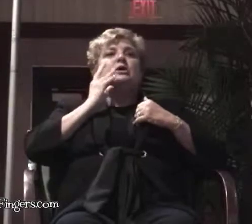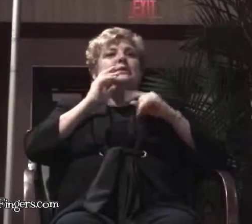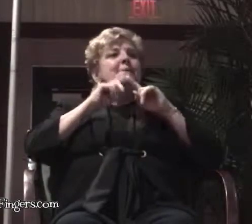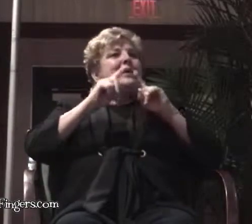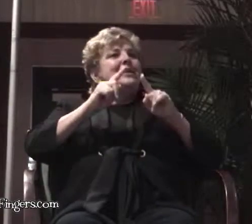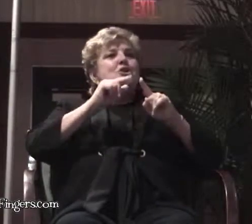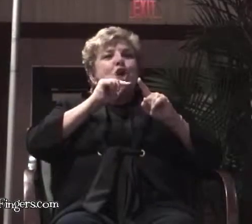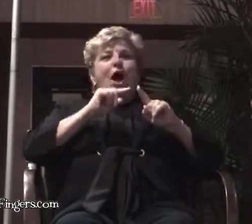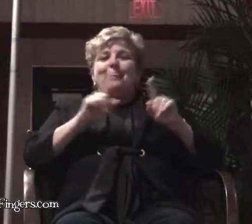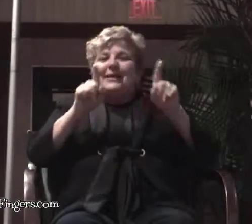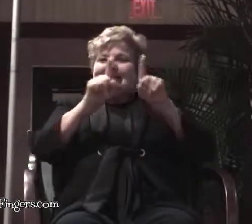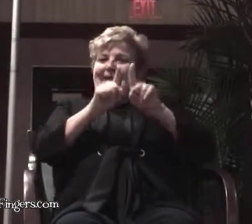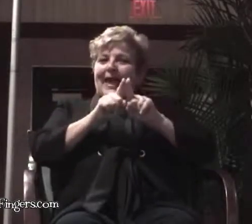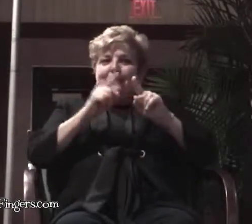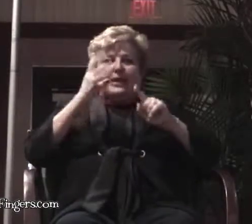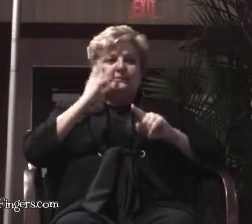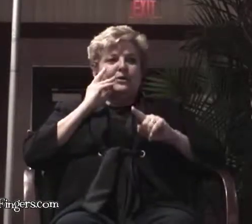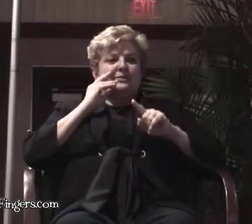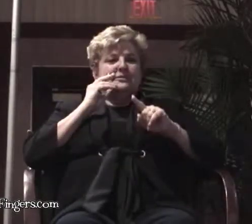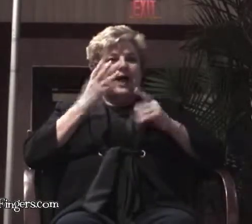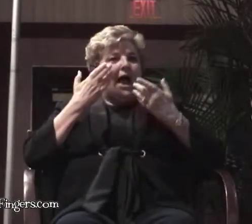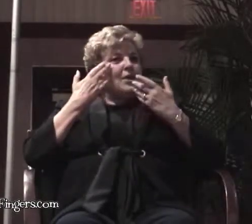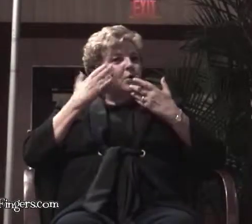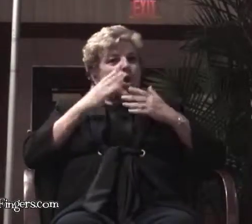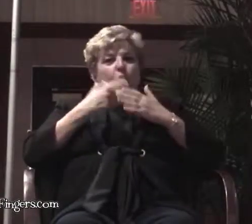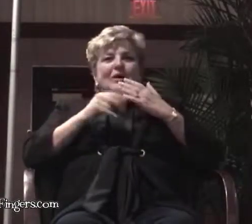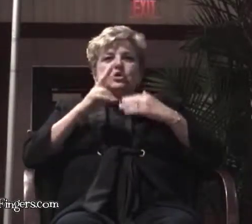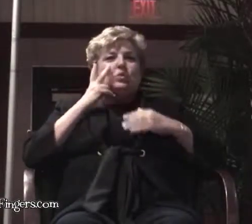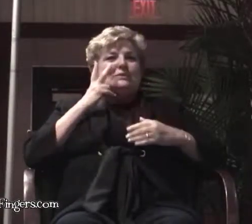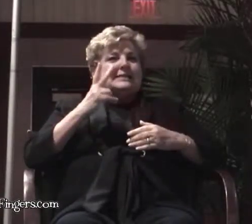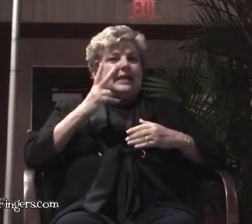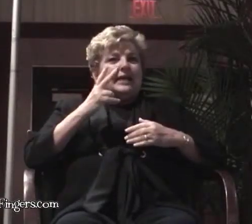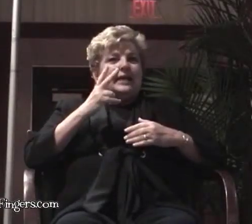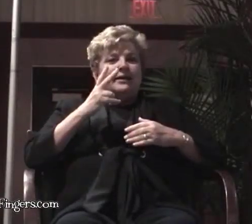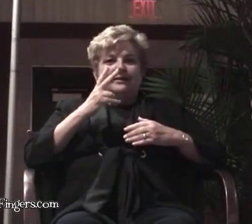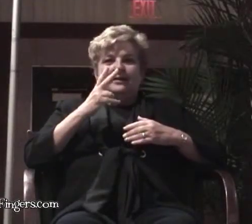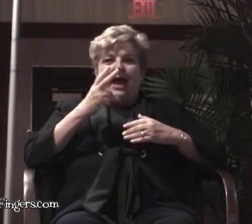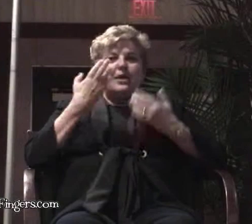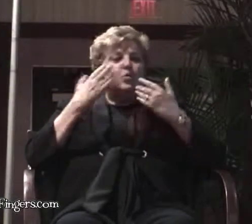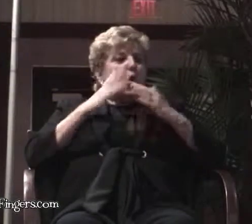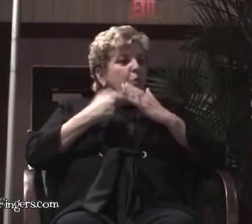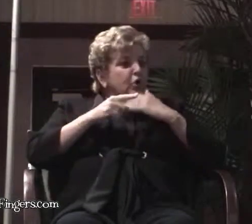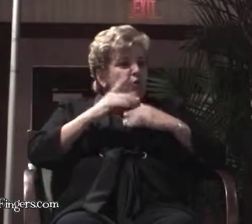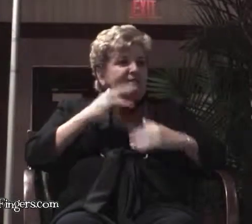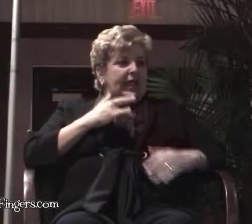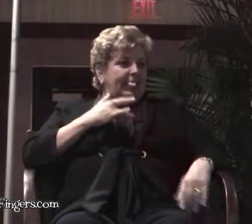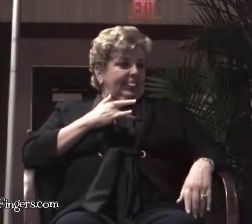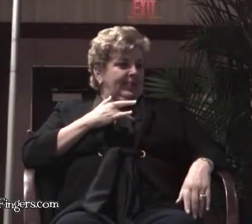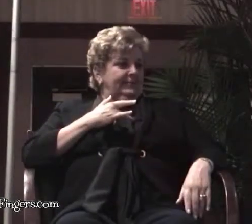you see. I don't know what you hear. I don't know what you feel. And a lot of times before I got here, I didn't know what I felt.